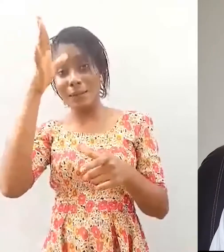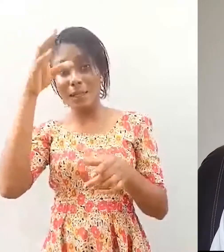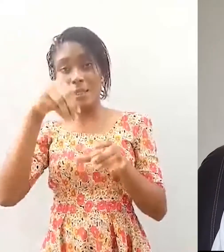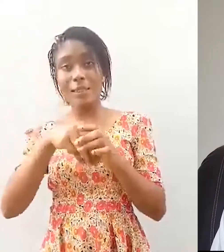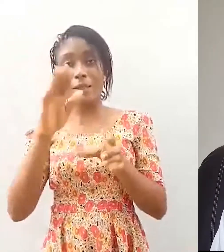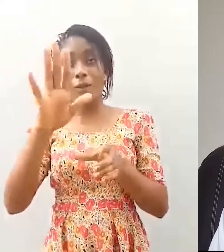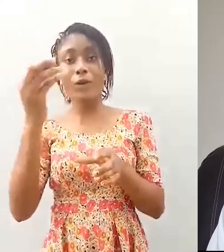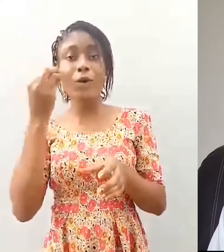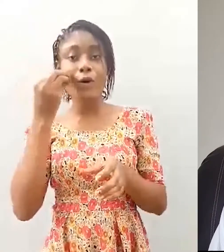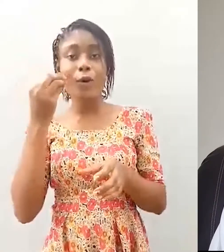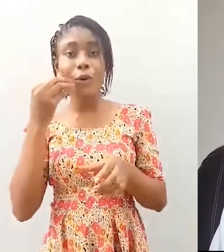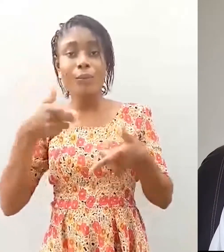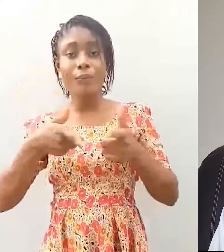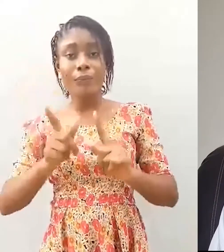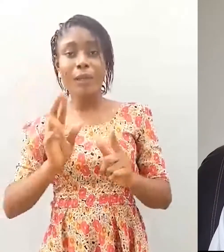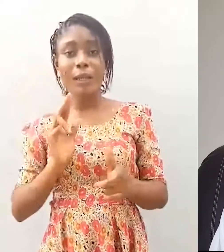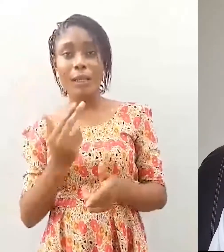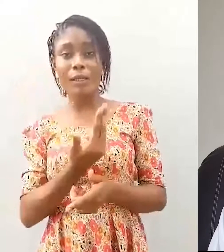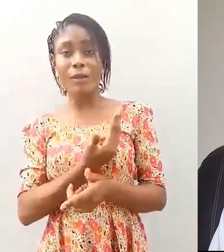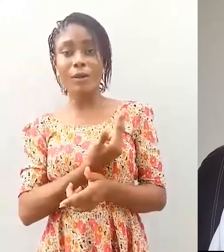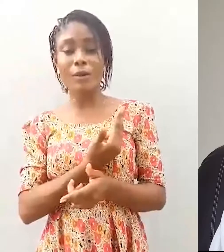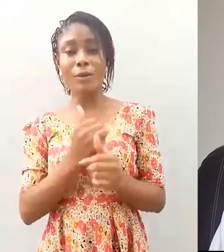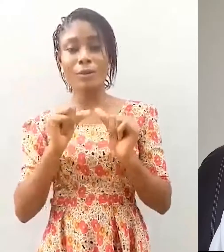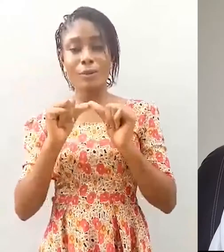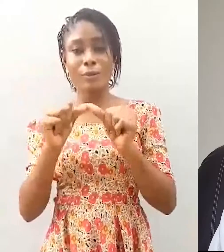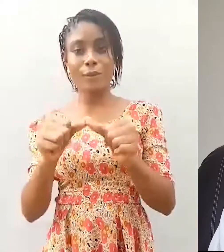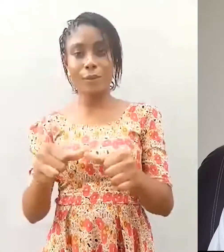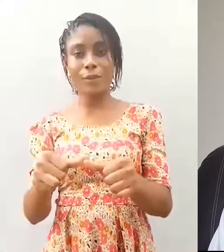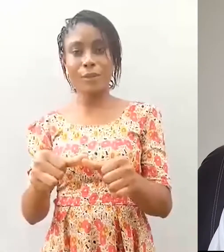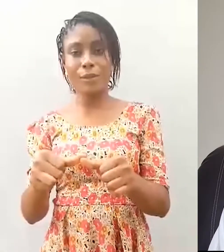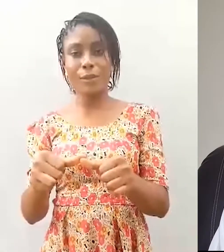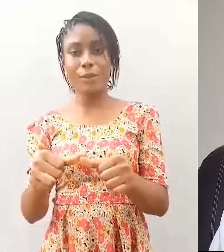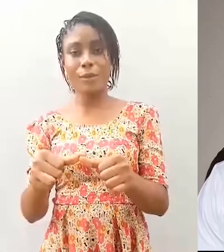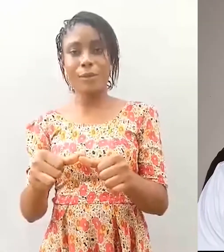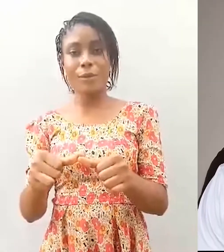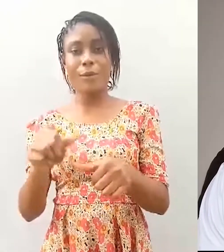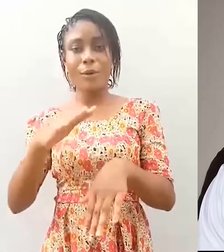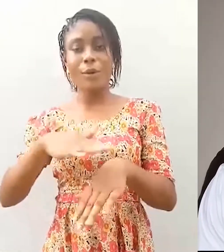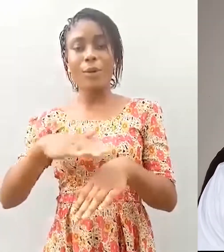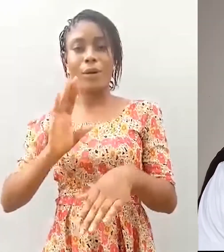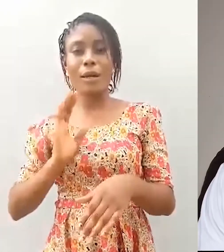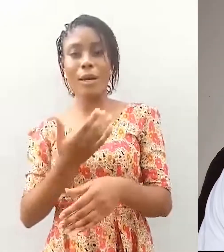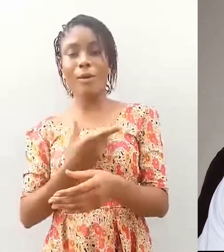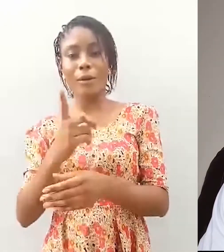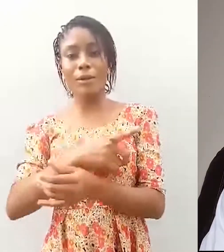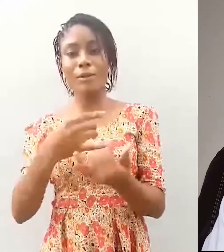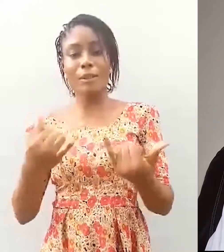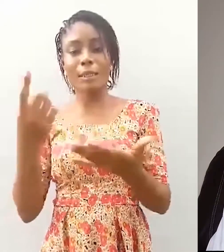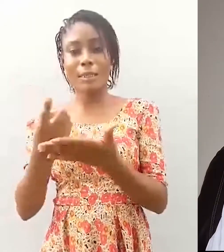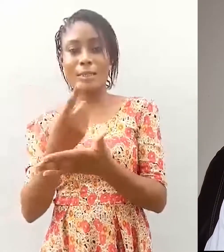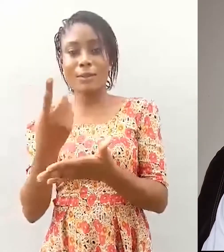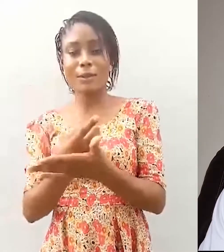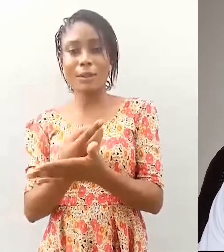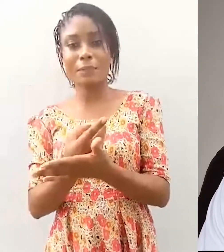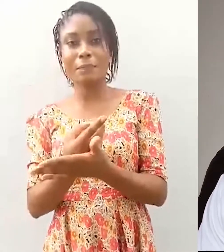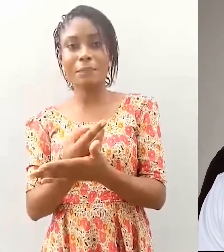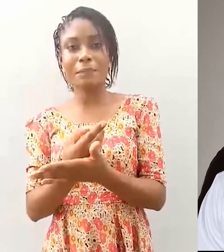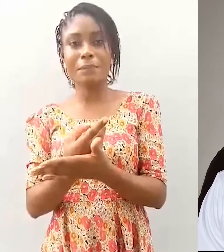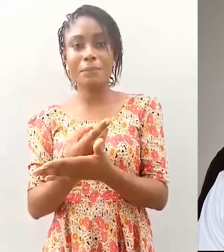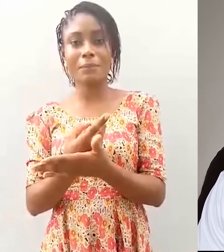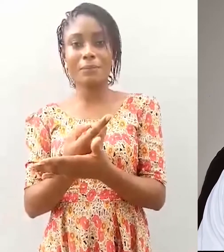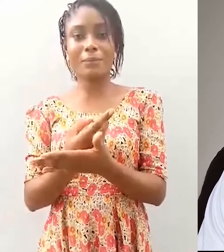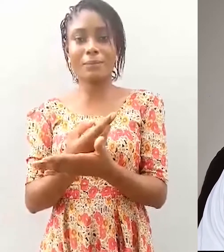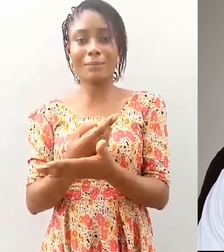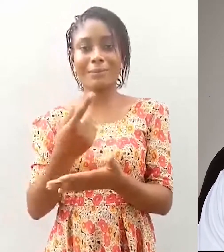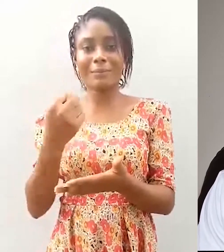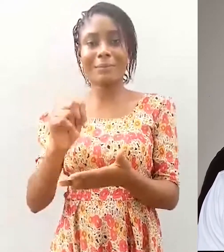ahead and hit it on our today's topic. The second reason we should promote